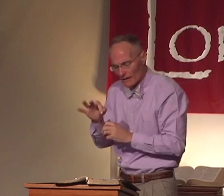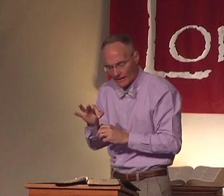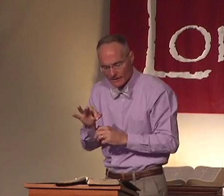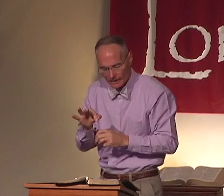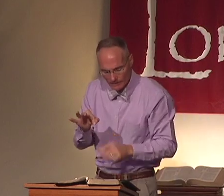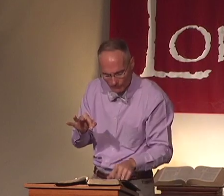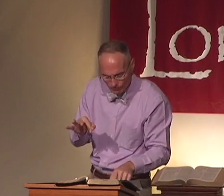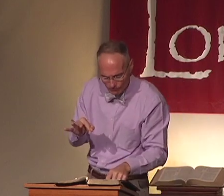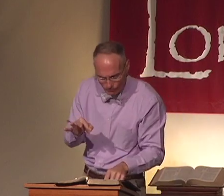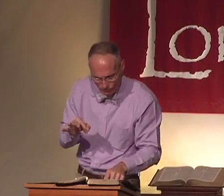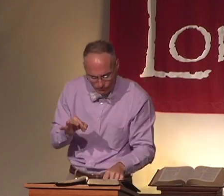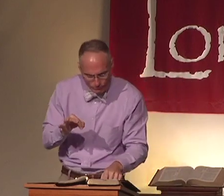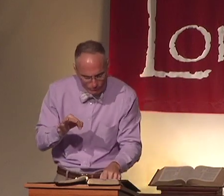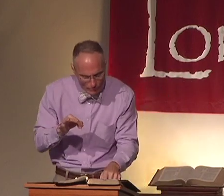Last, one more thing about verse 19.